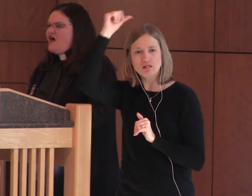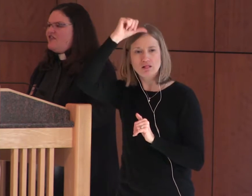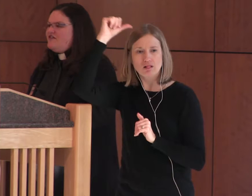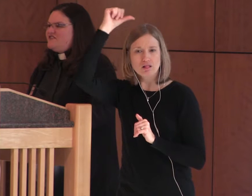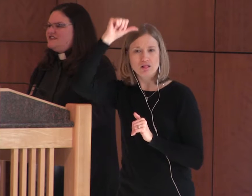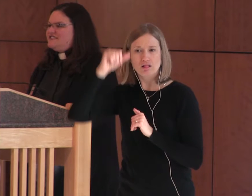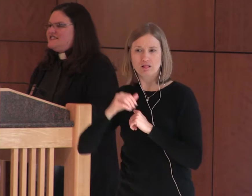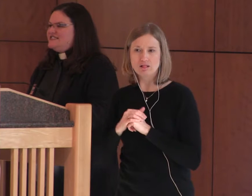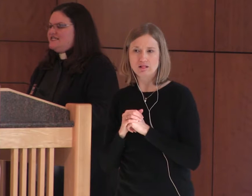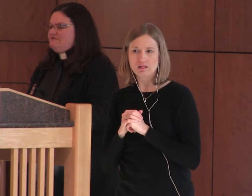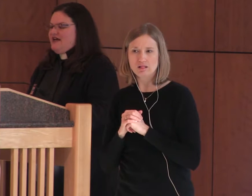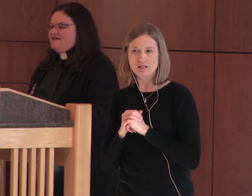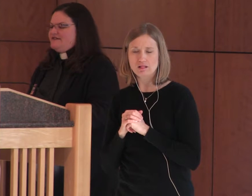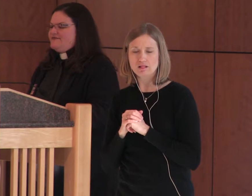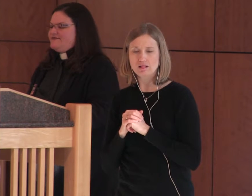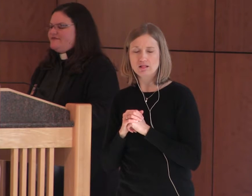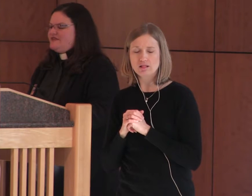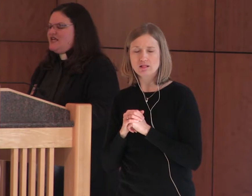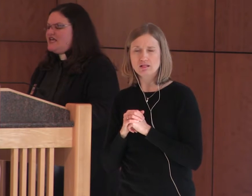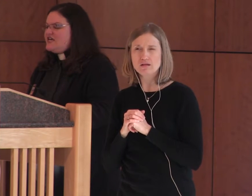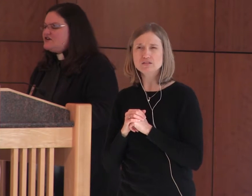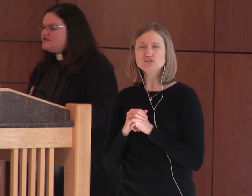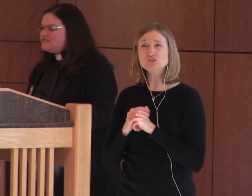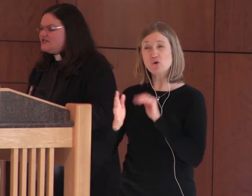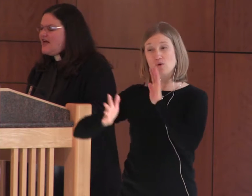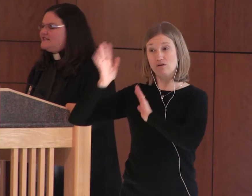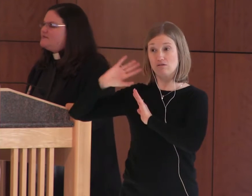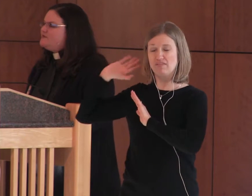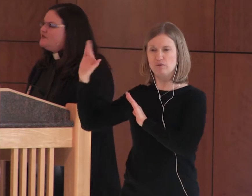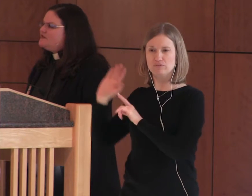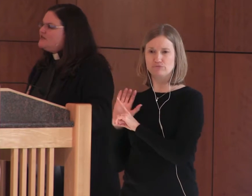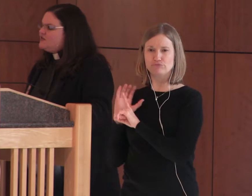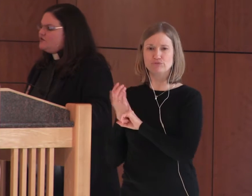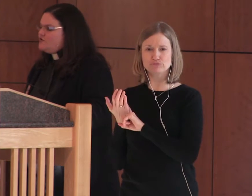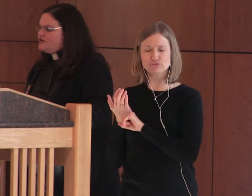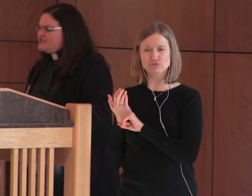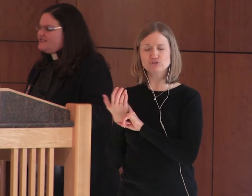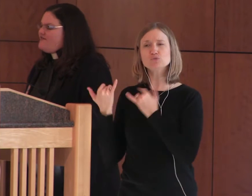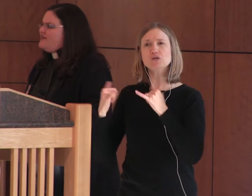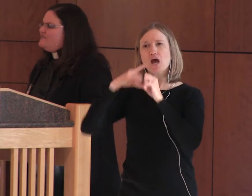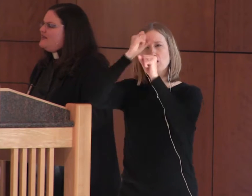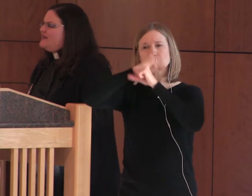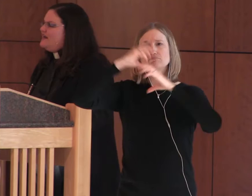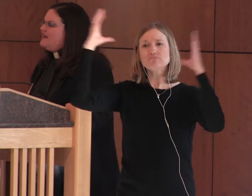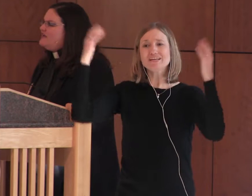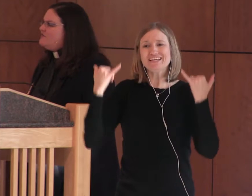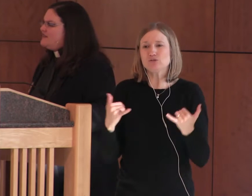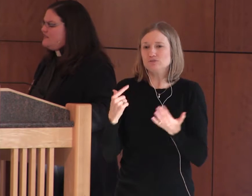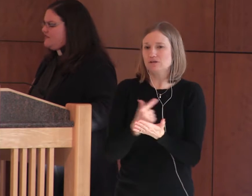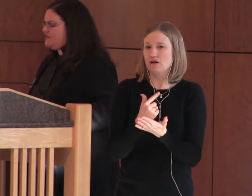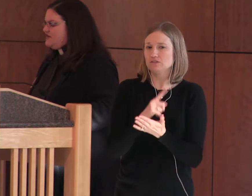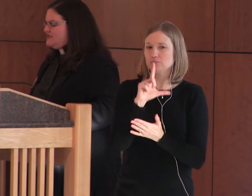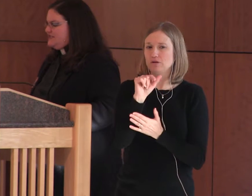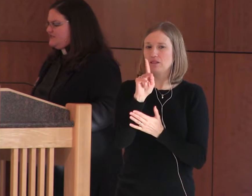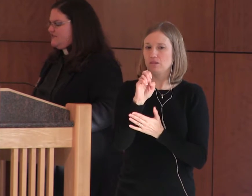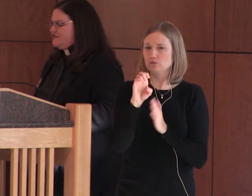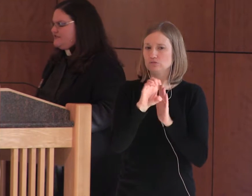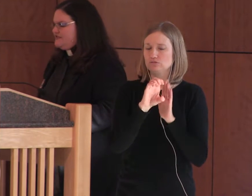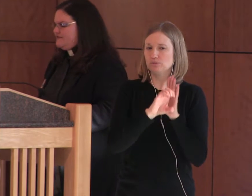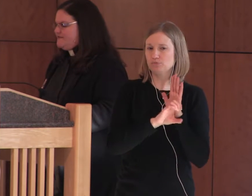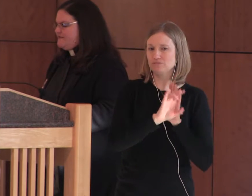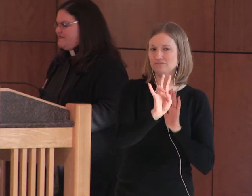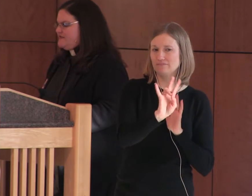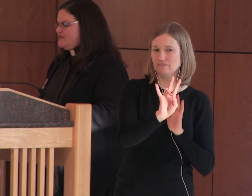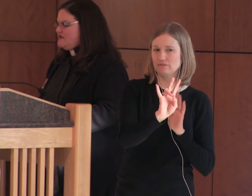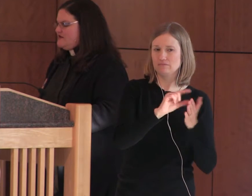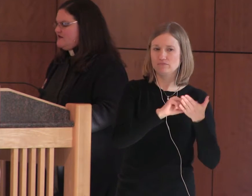And with all of these things in mind, here's the gospel, Luke 7, beginning with the 36th verse.